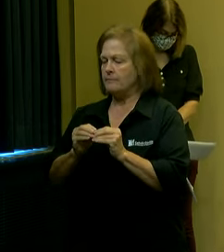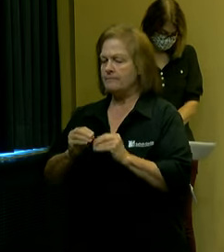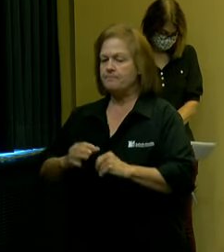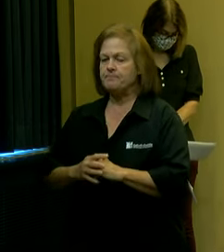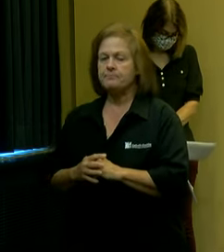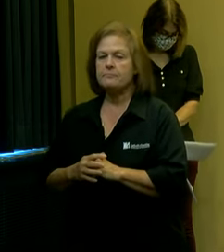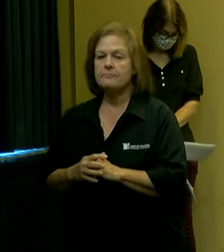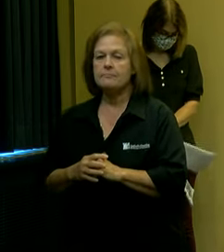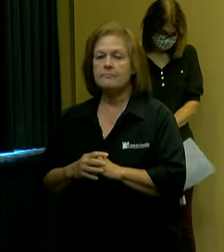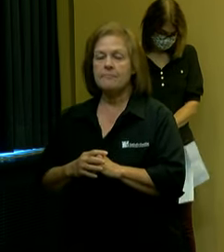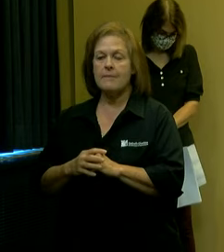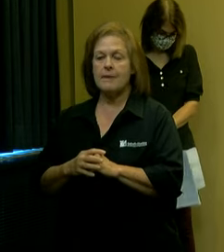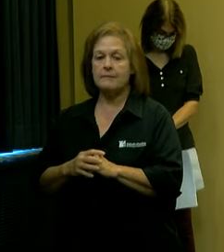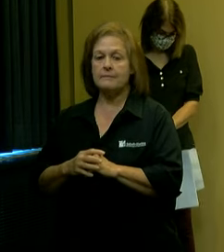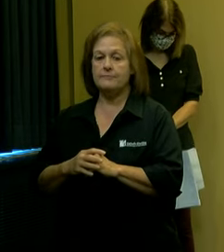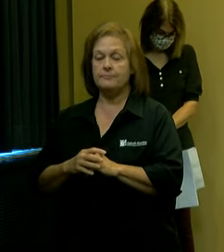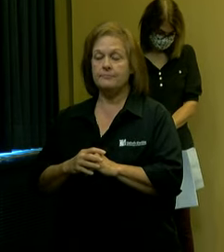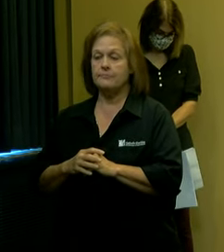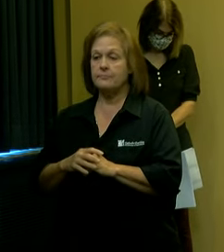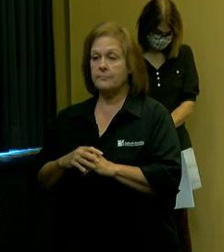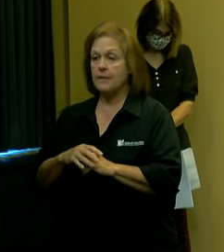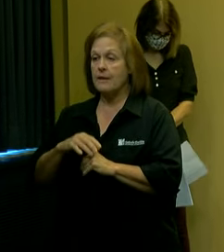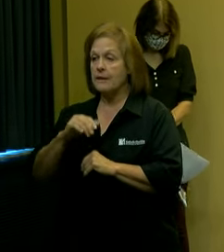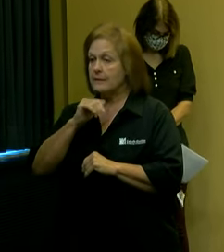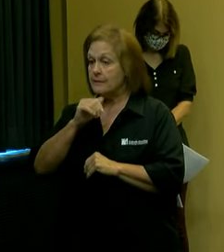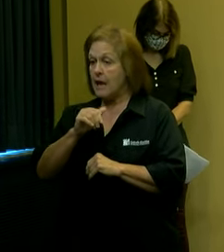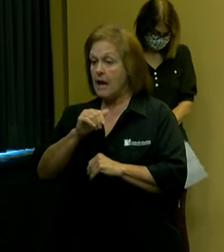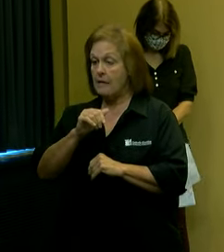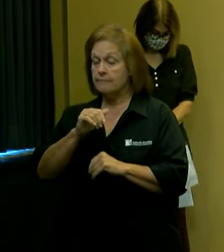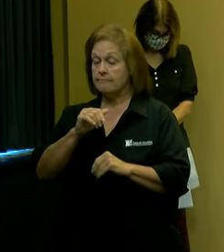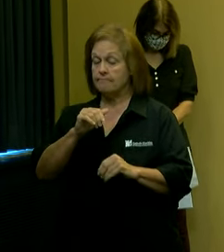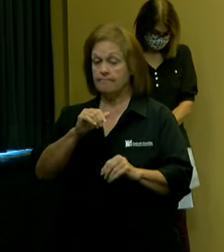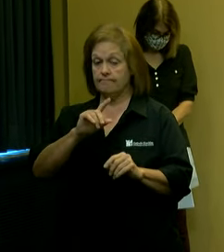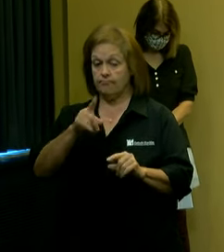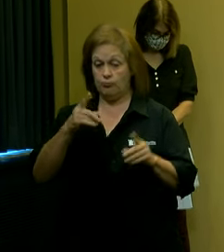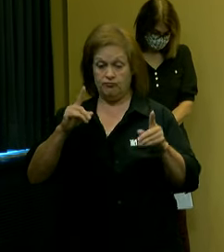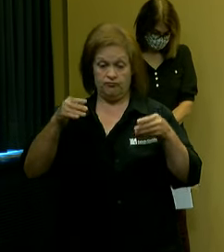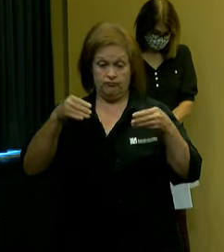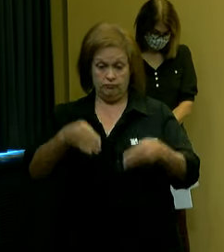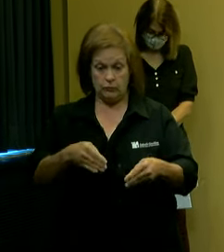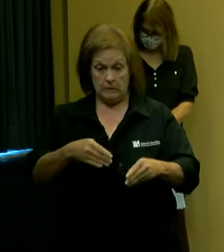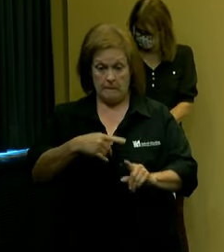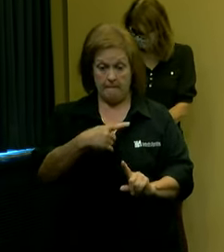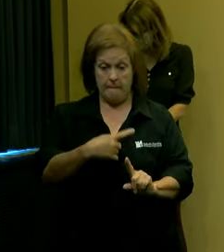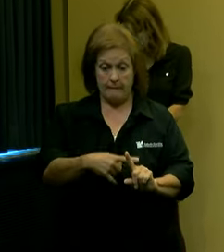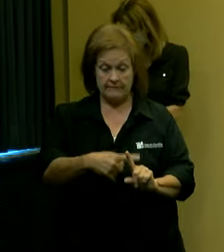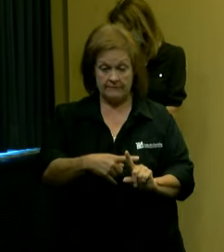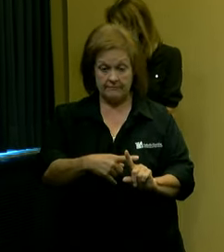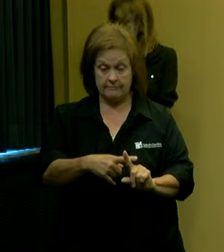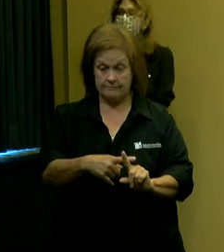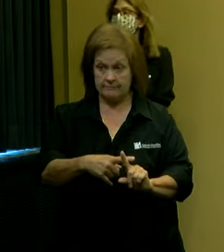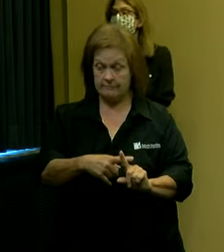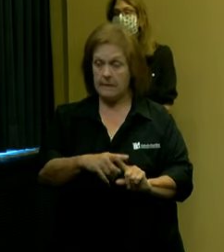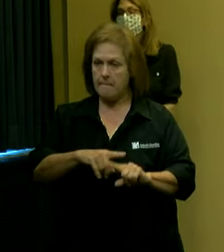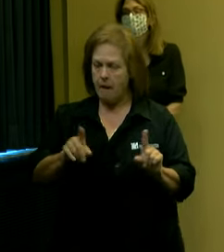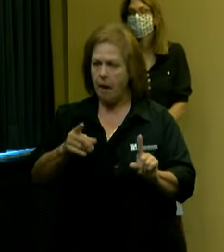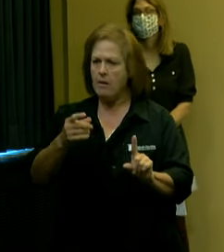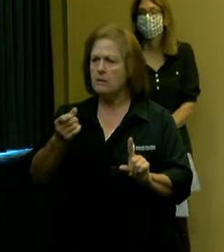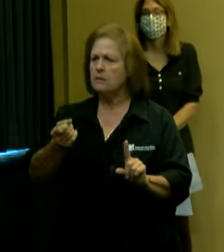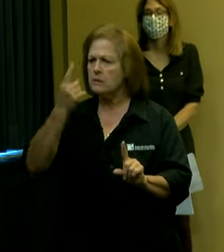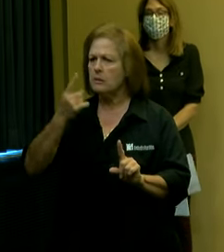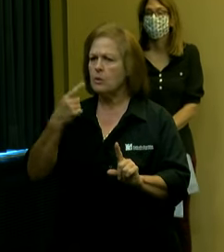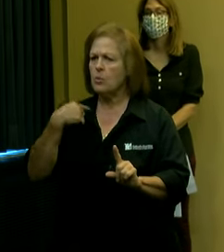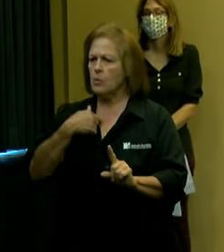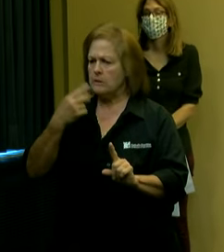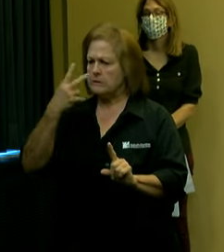me, not only from the number of positive cases that we've had, but more importantly from the deaths